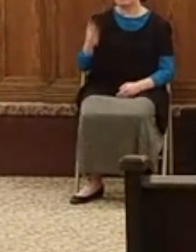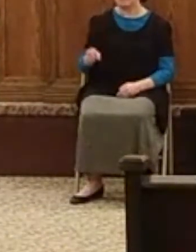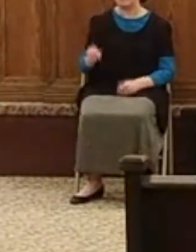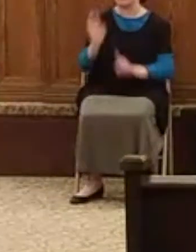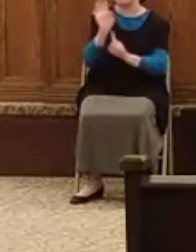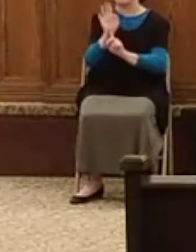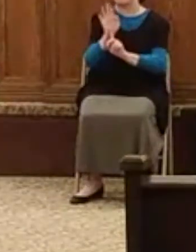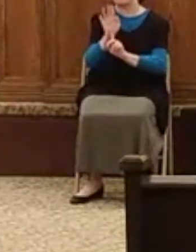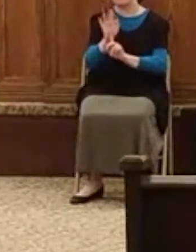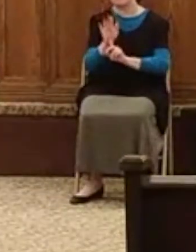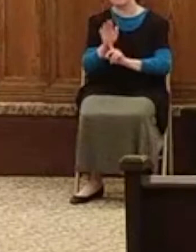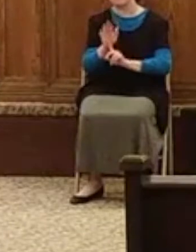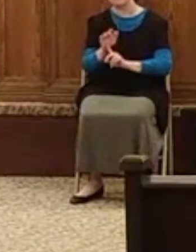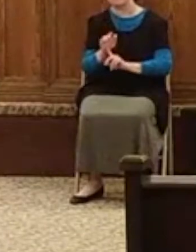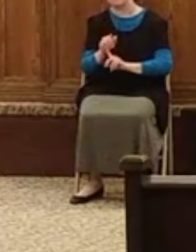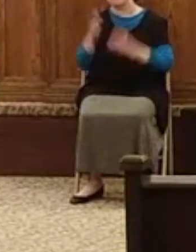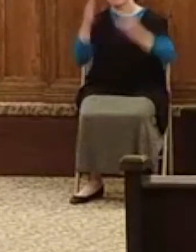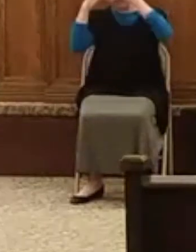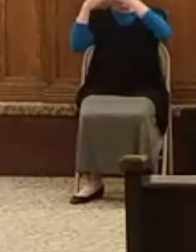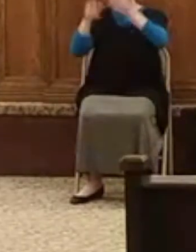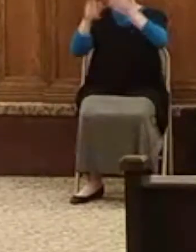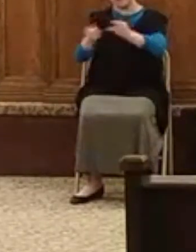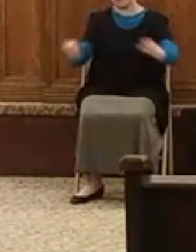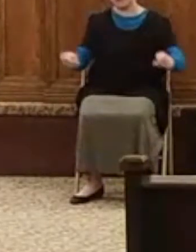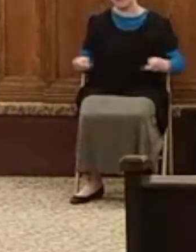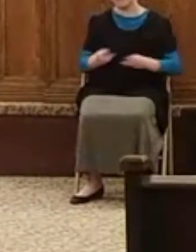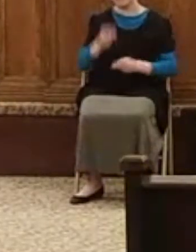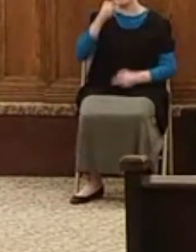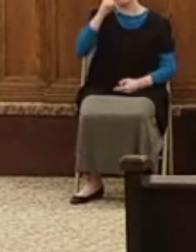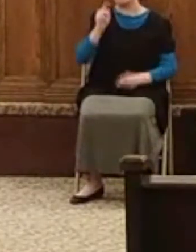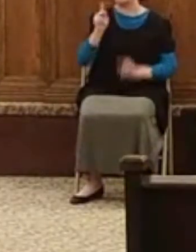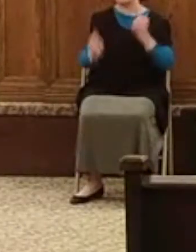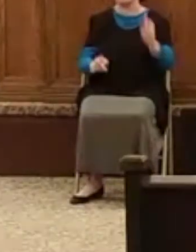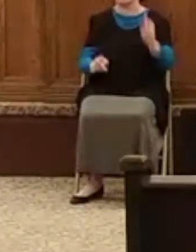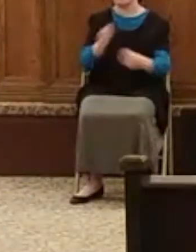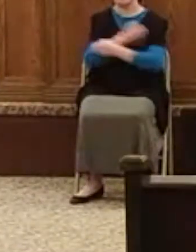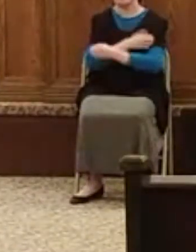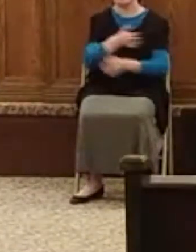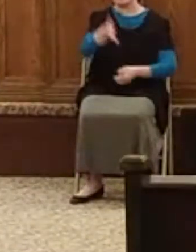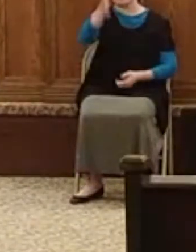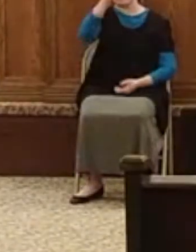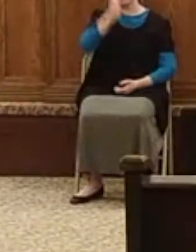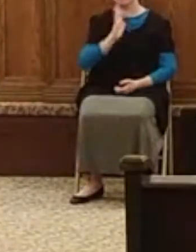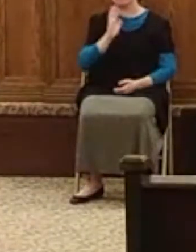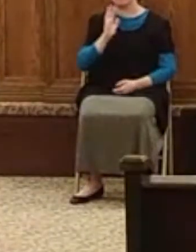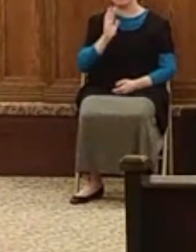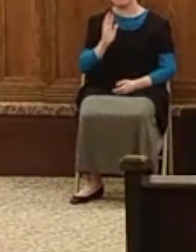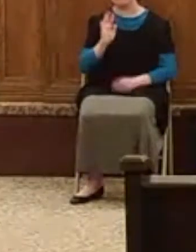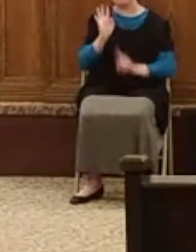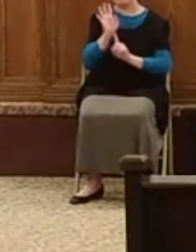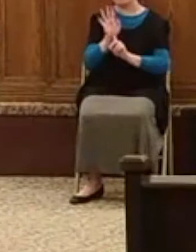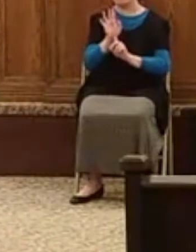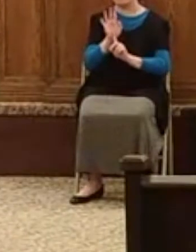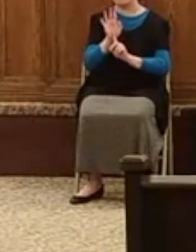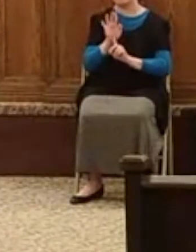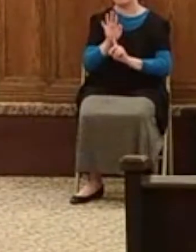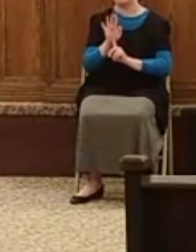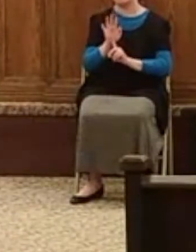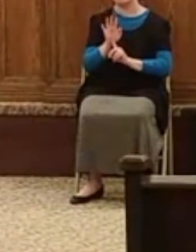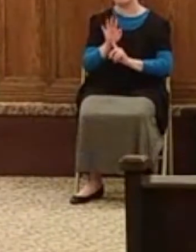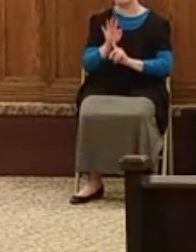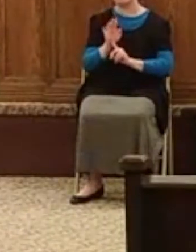You need to be that candle that will go into the dark places and tell these people about the love of God. You need to be that